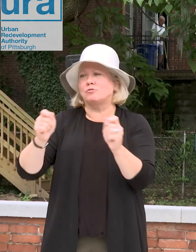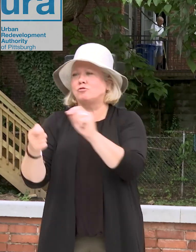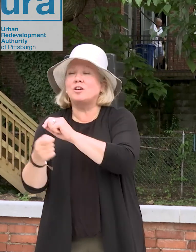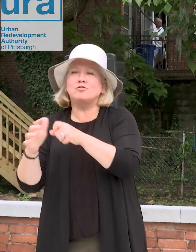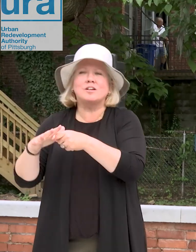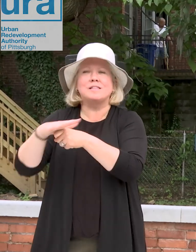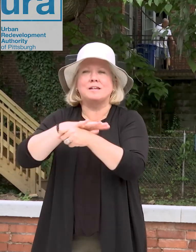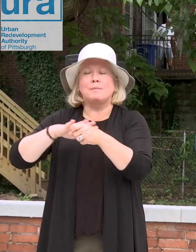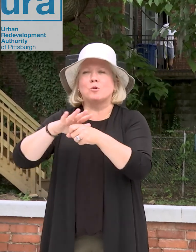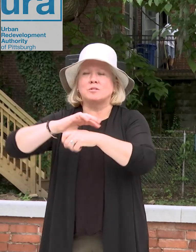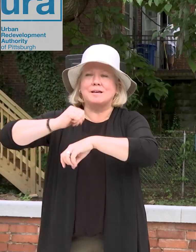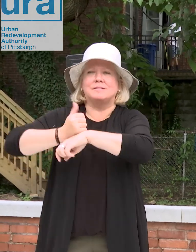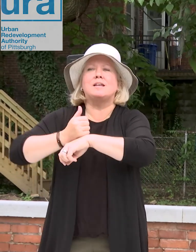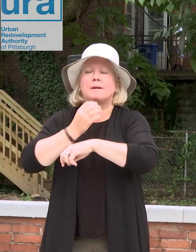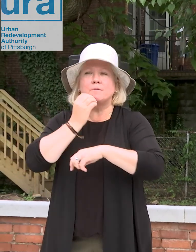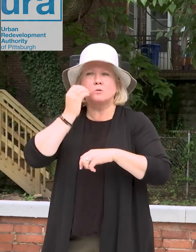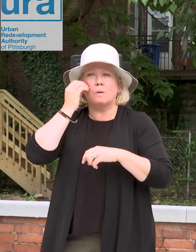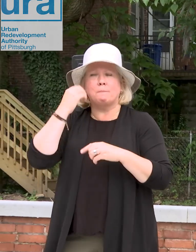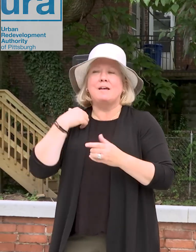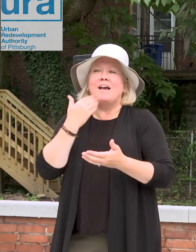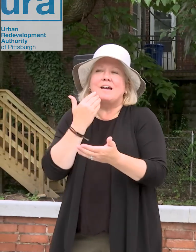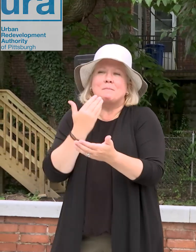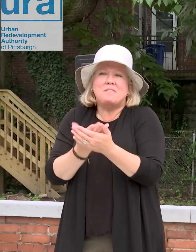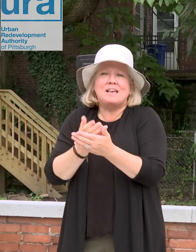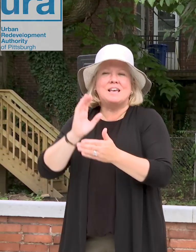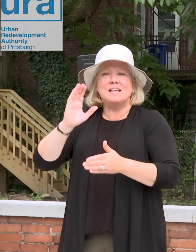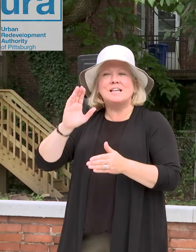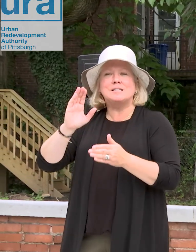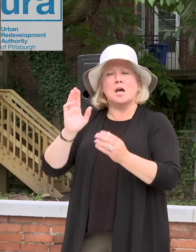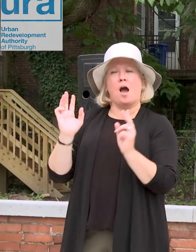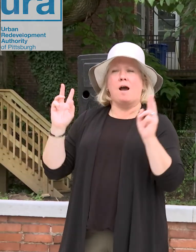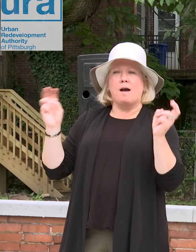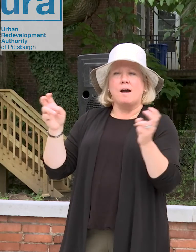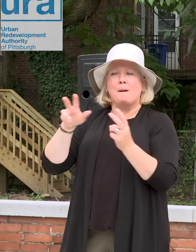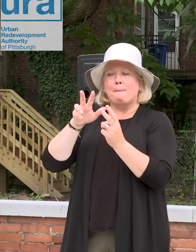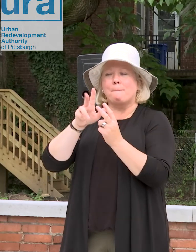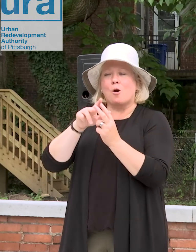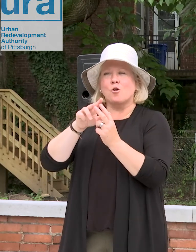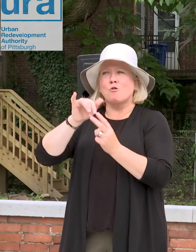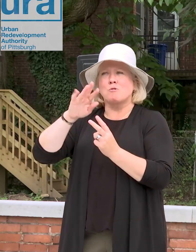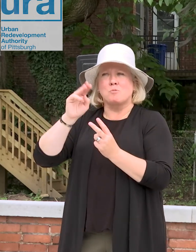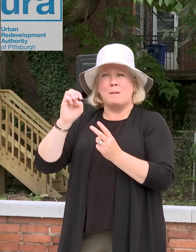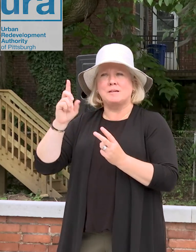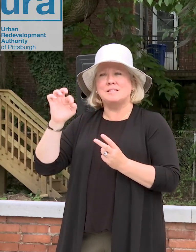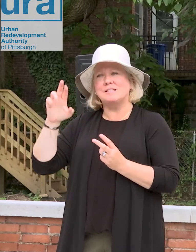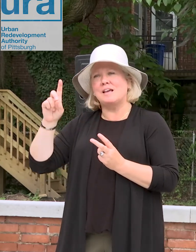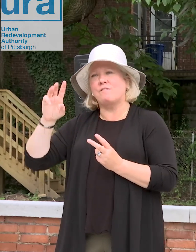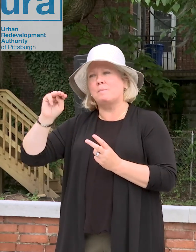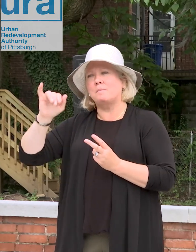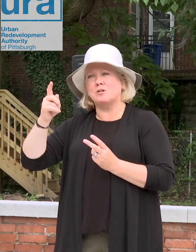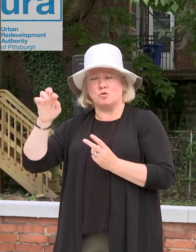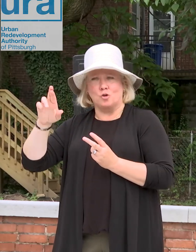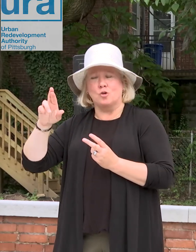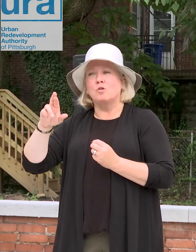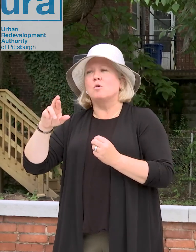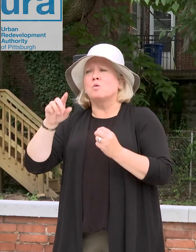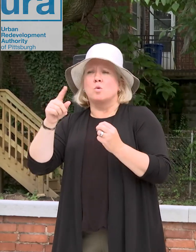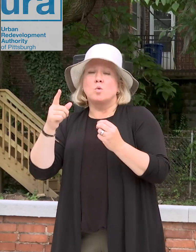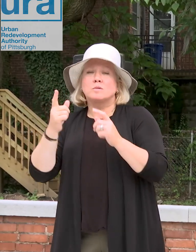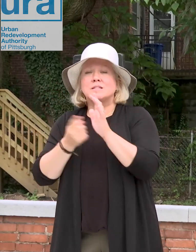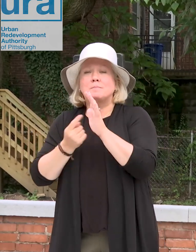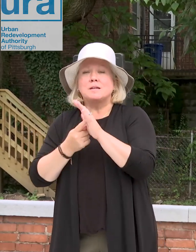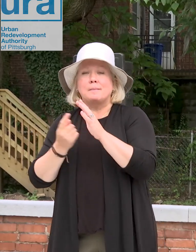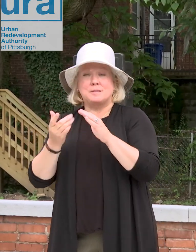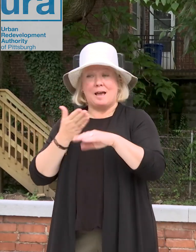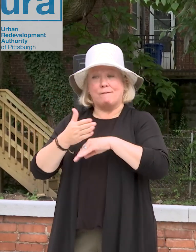him, and I want to thank what I'm going to call his partner in crime, David Major, as well, who has also come in, even sometimes sort of after